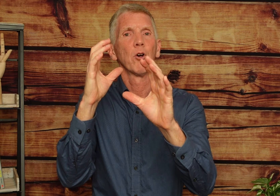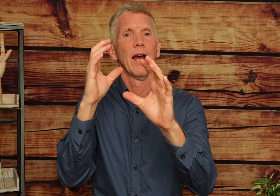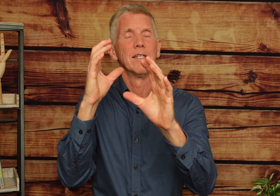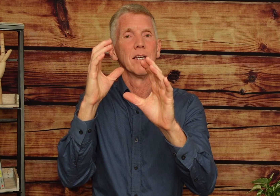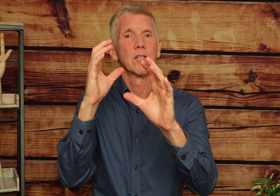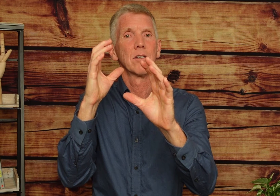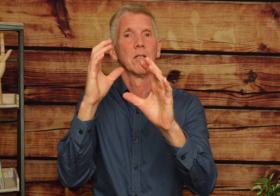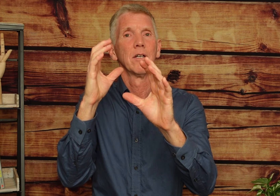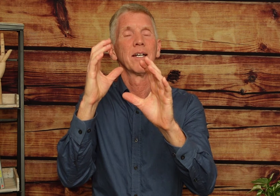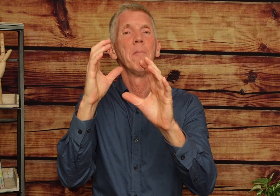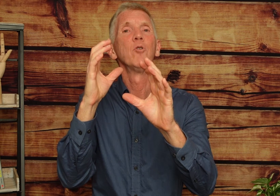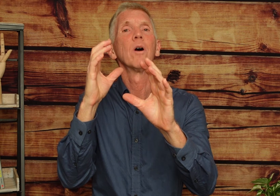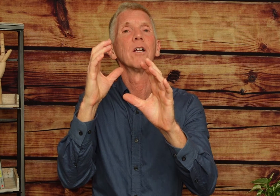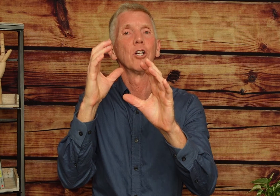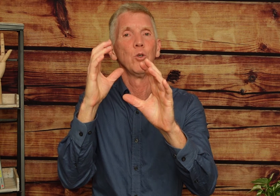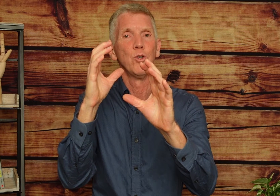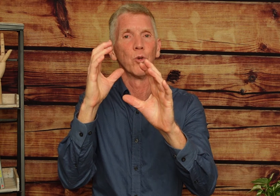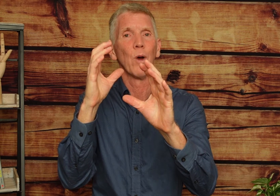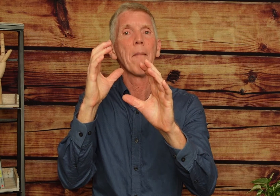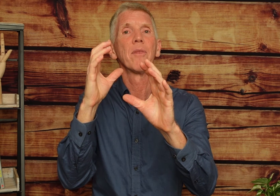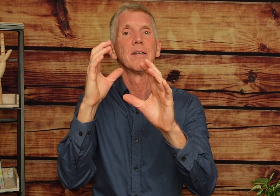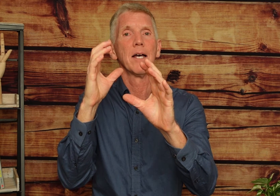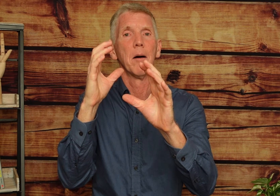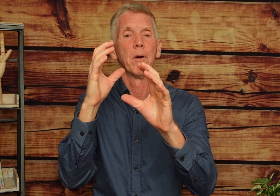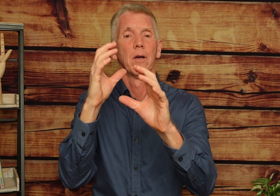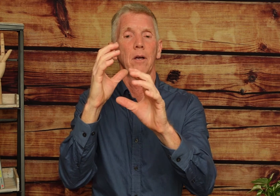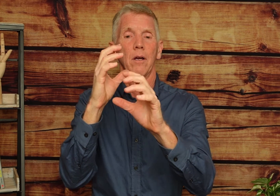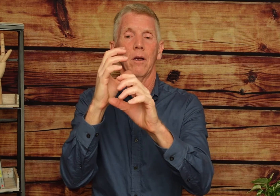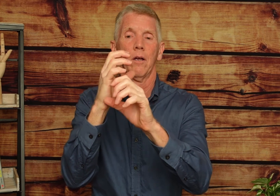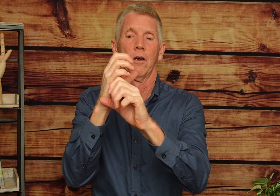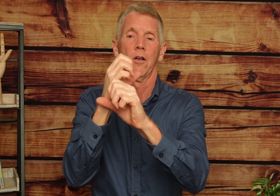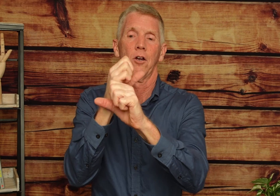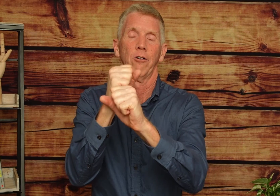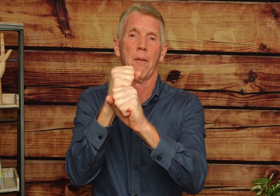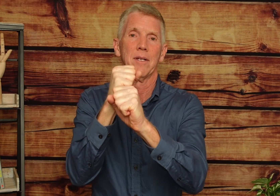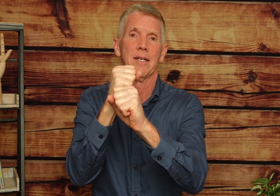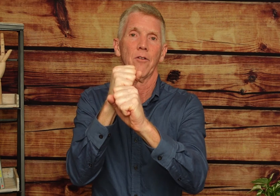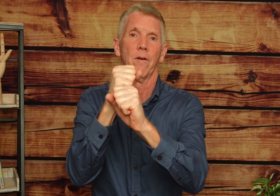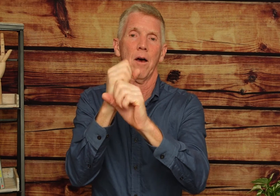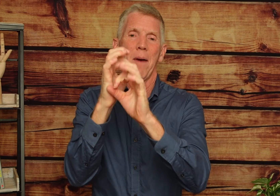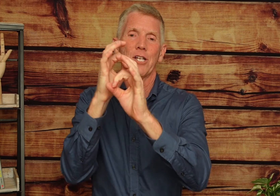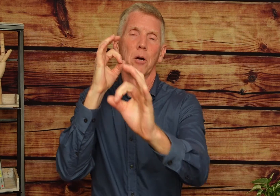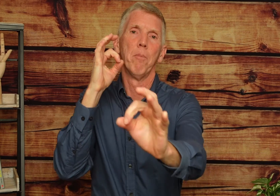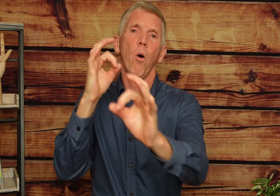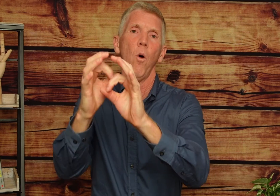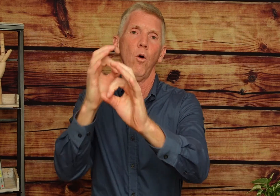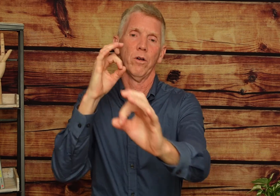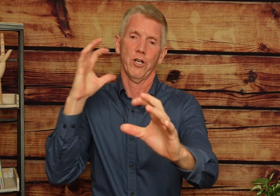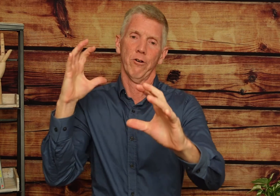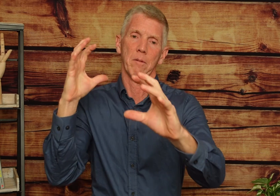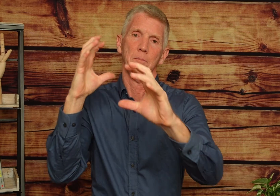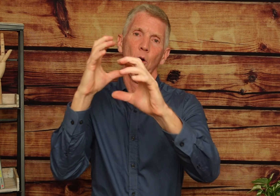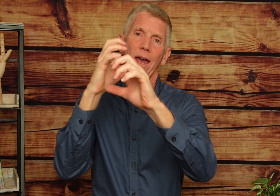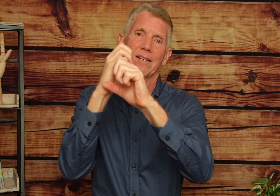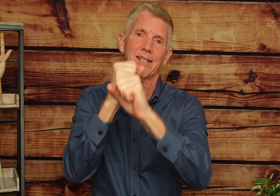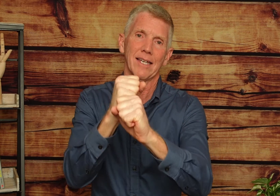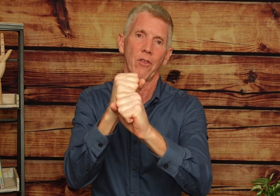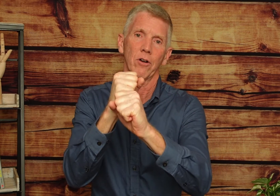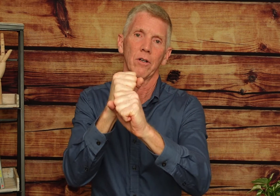summarize this, come to a conclusion, wrap this up, grab it together. Imagine a pole and you're grabbing both hands together.